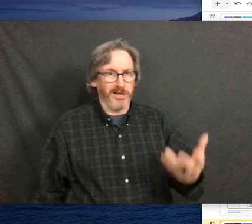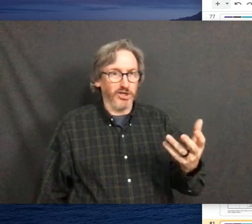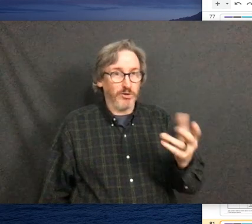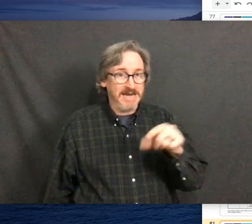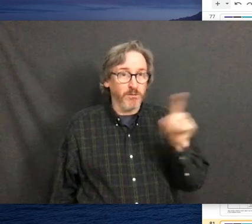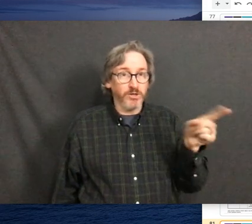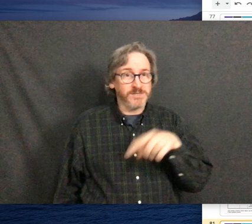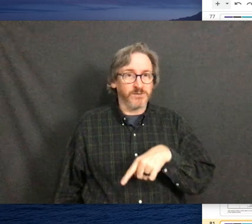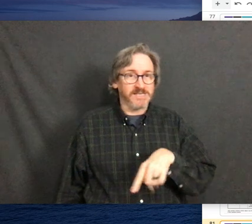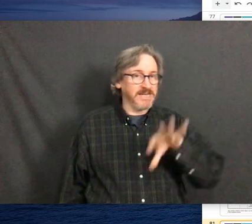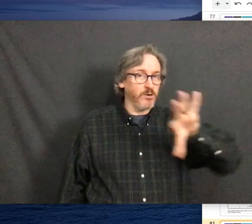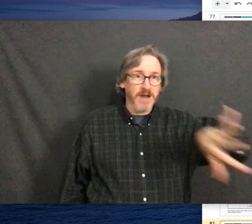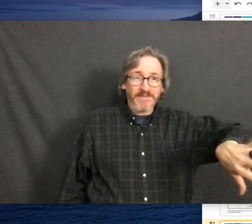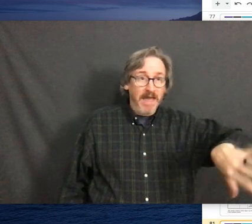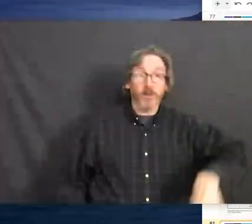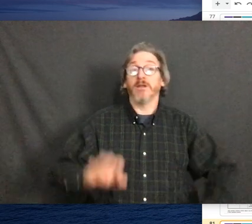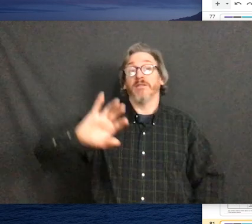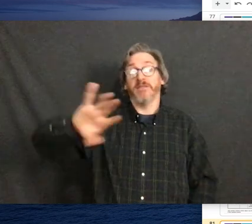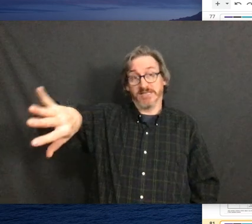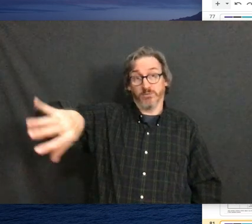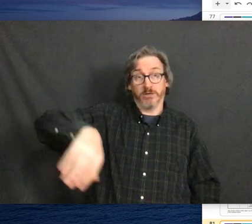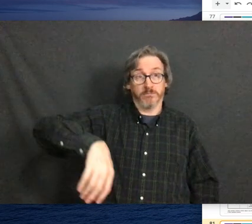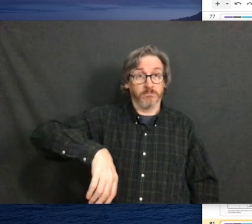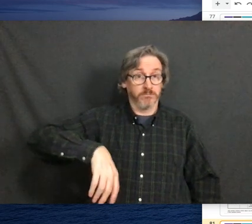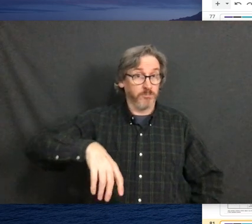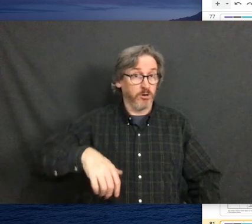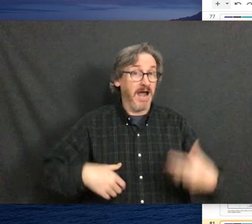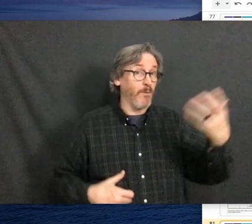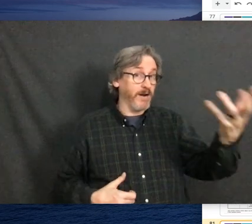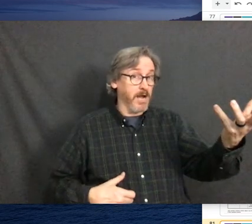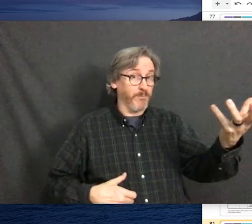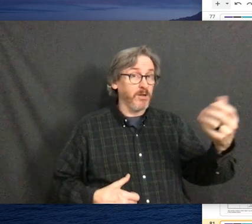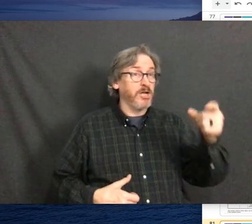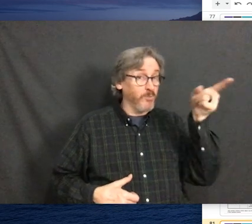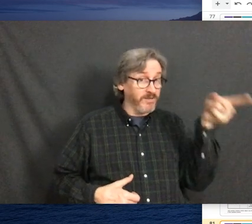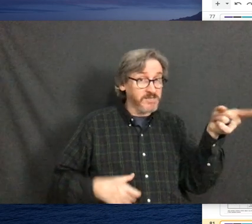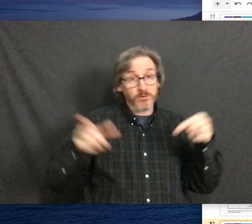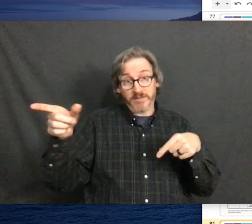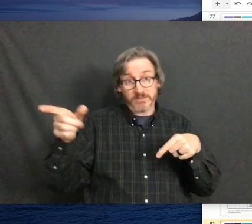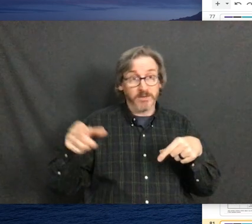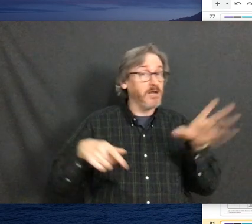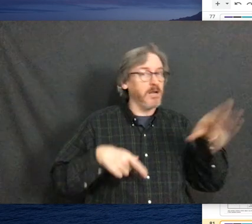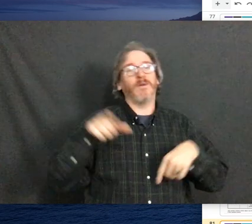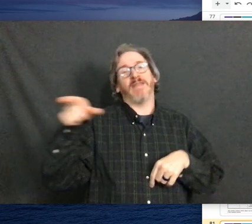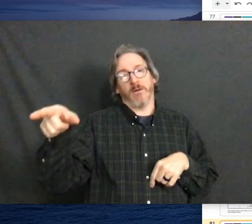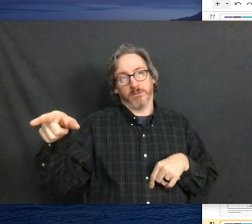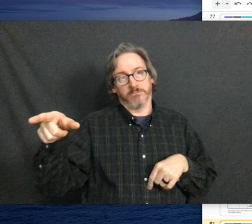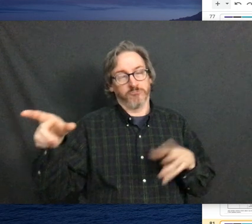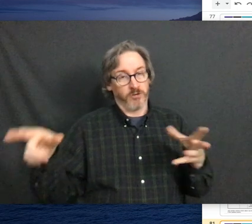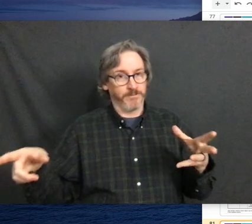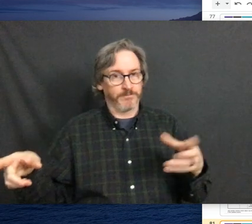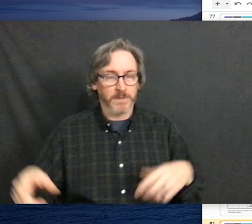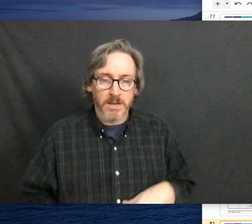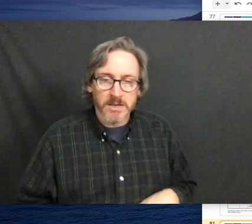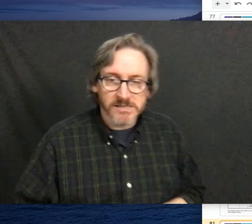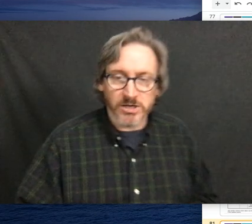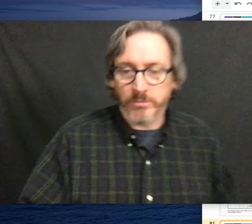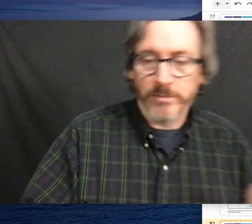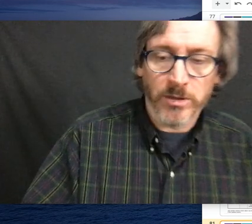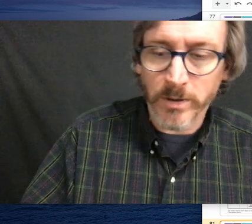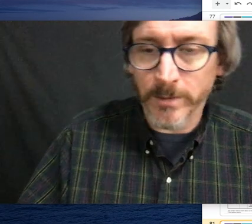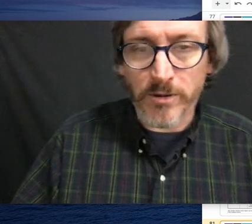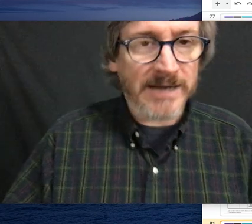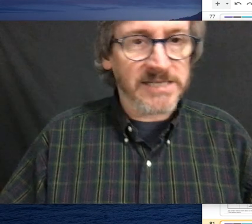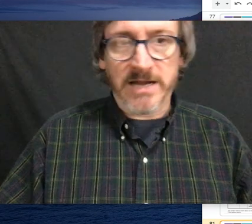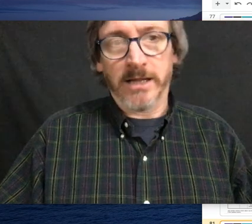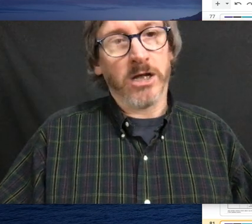so you can now use those to say, no, not that one, this one. I want a cup. I want this one or this one? No, I want that one. So